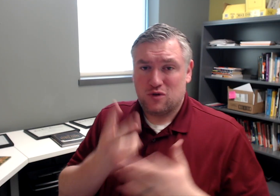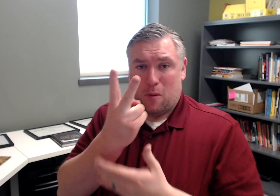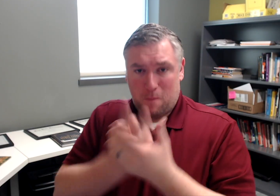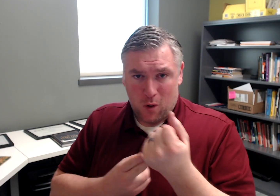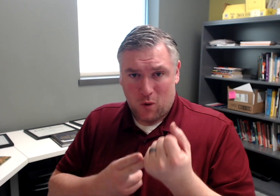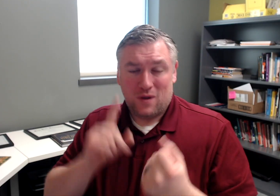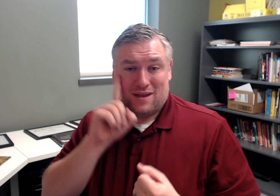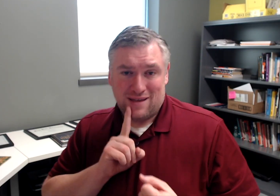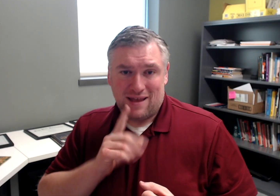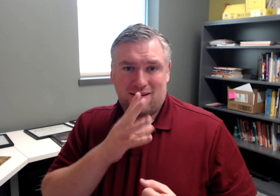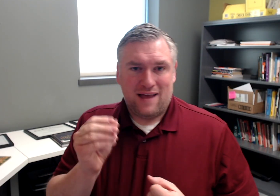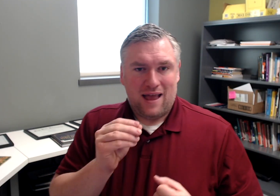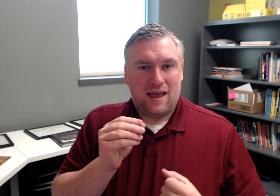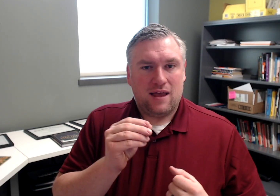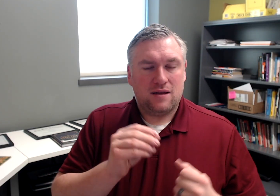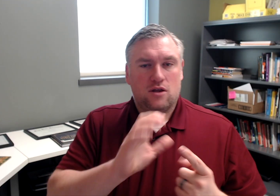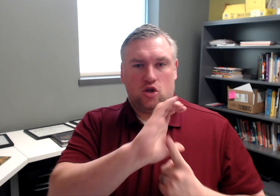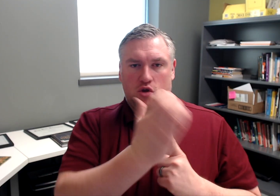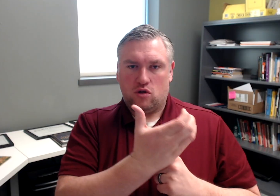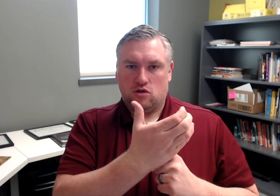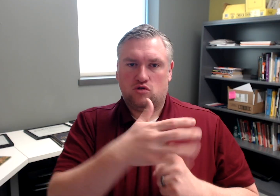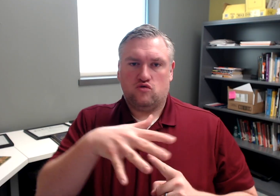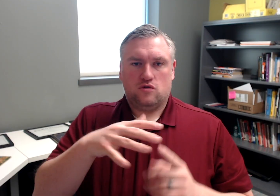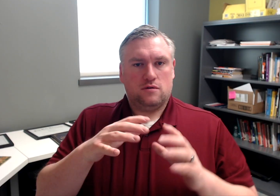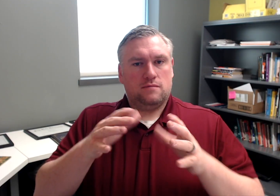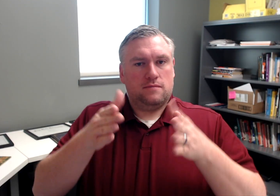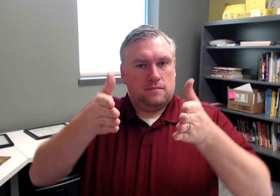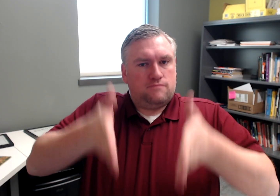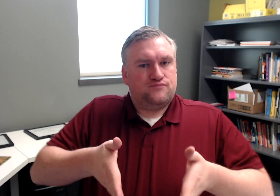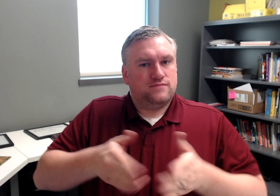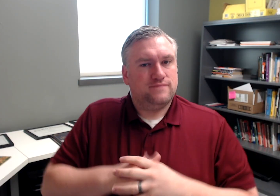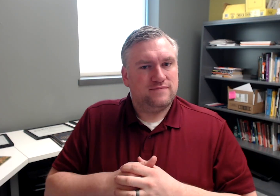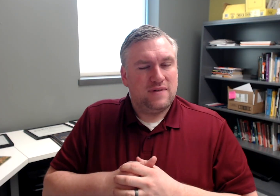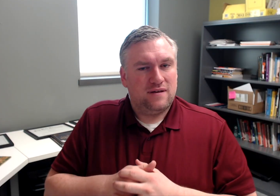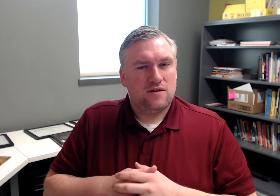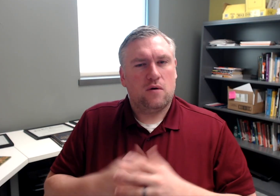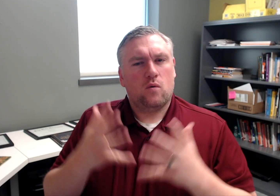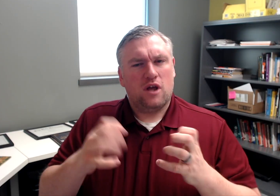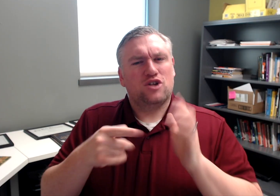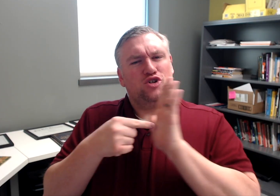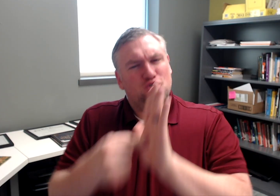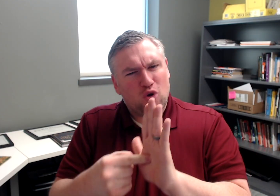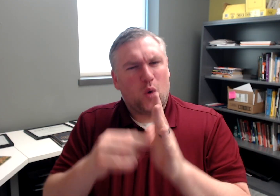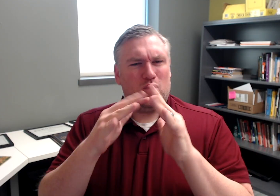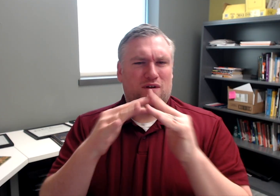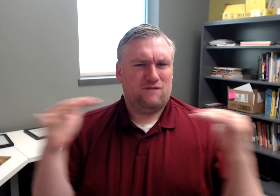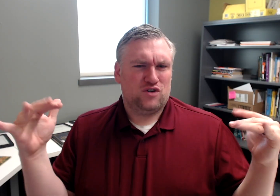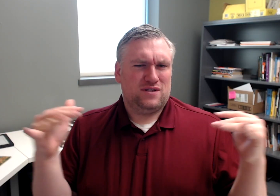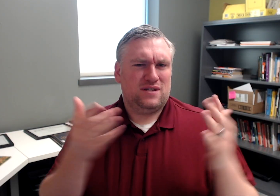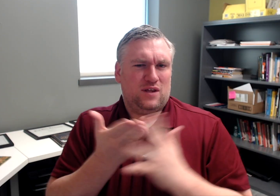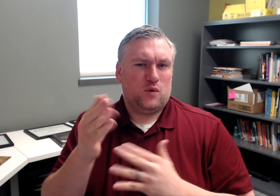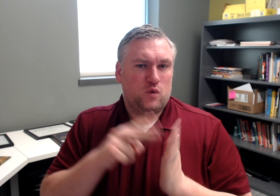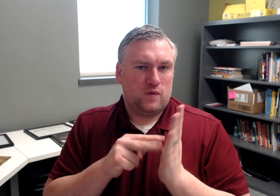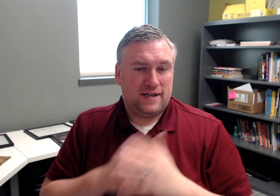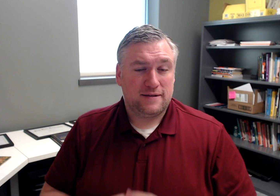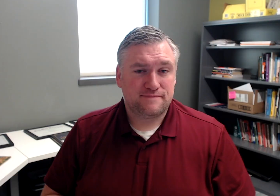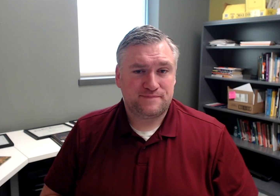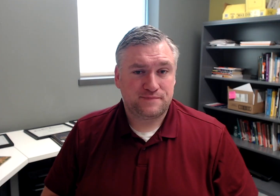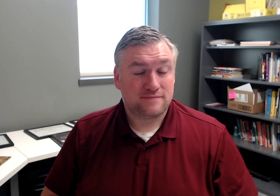we also need diversity represented. Our students are both deaf and a cultural being. So we want to show that diversity through